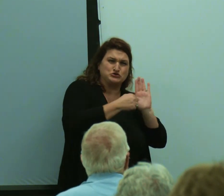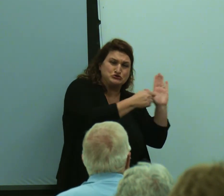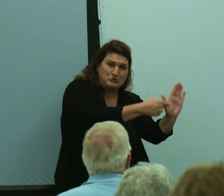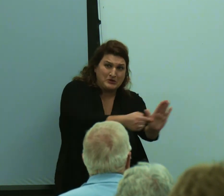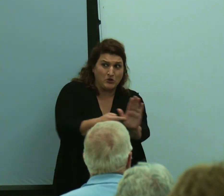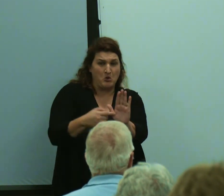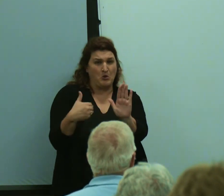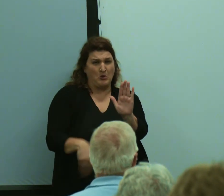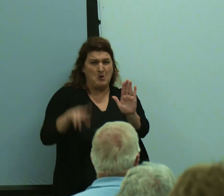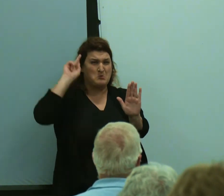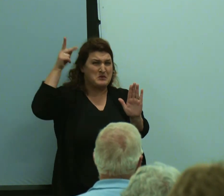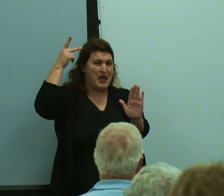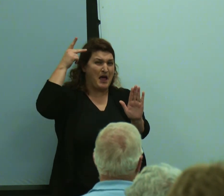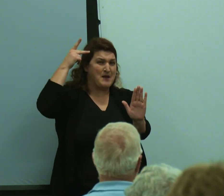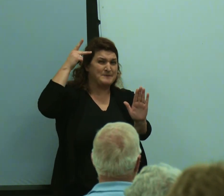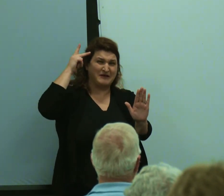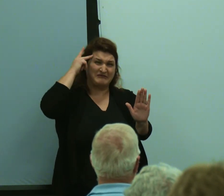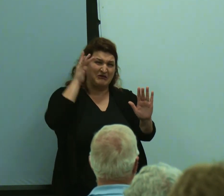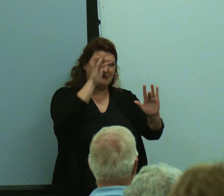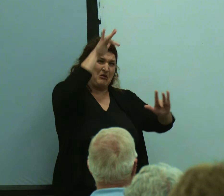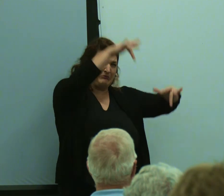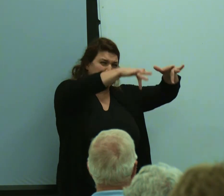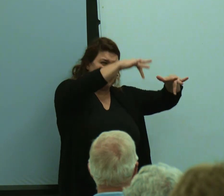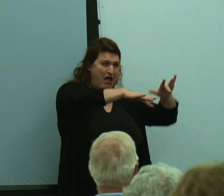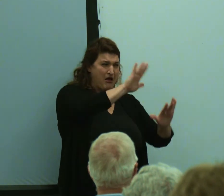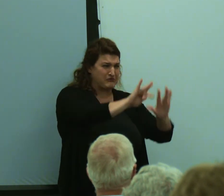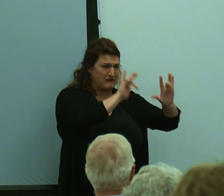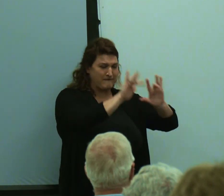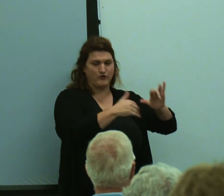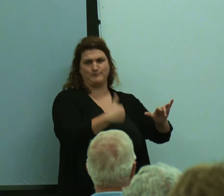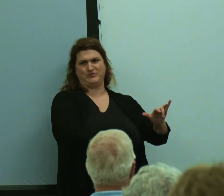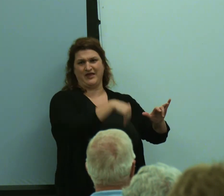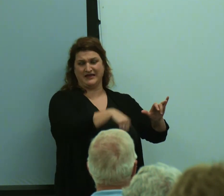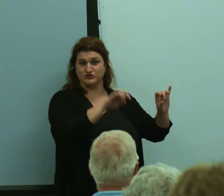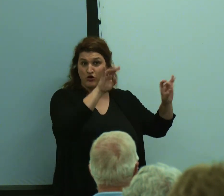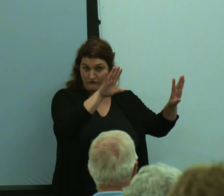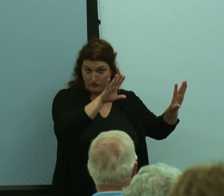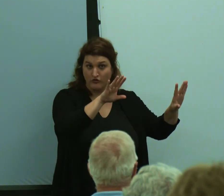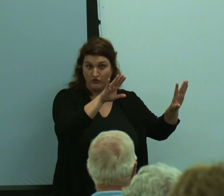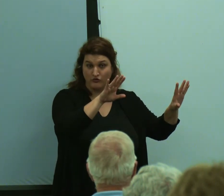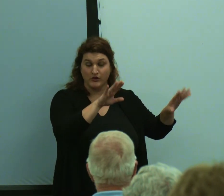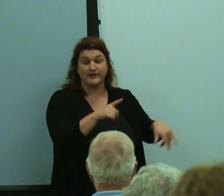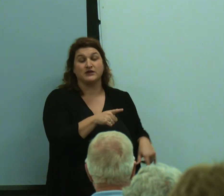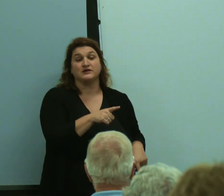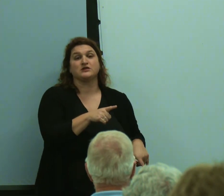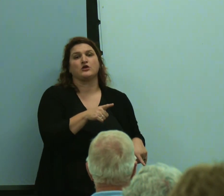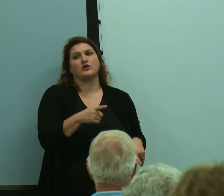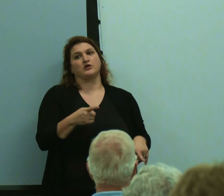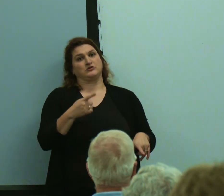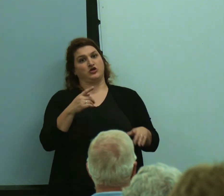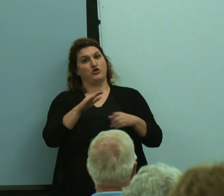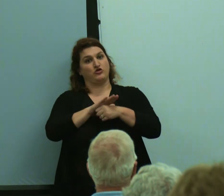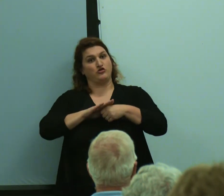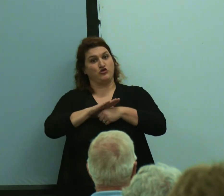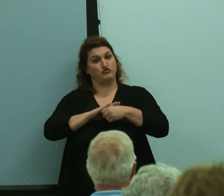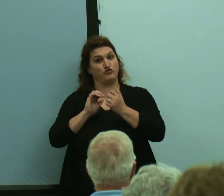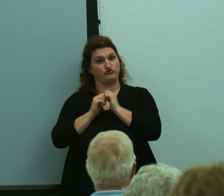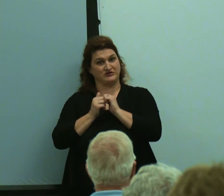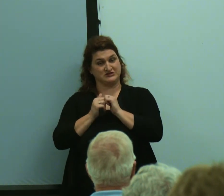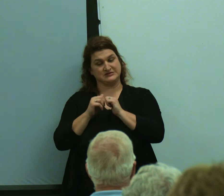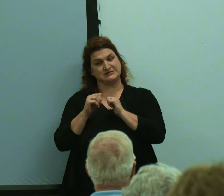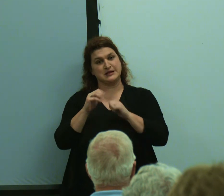with the gerrymandering process. There are local races, mayors,